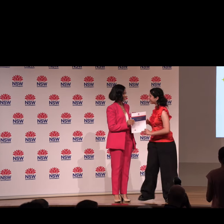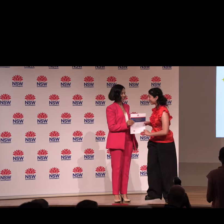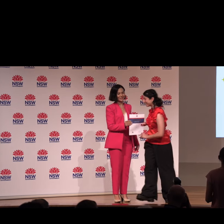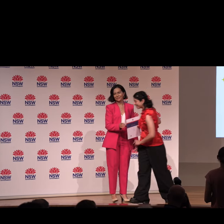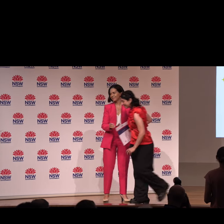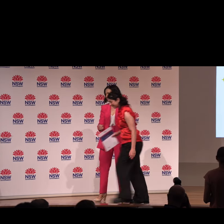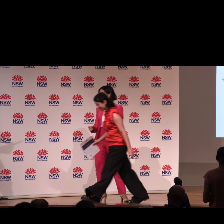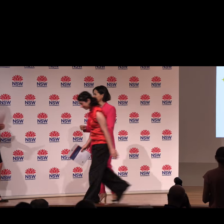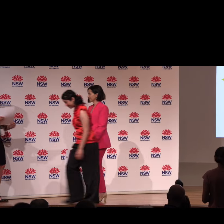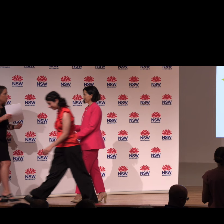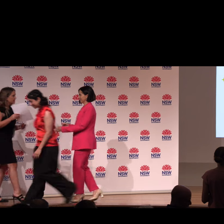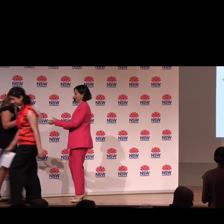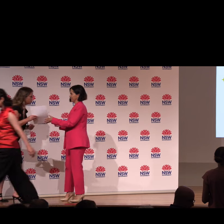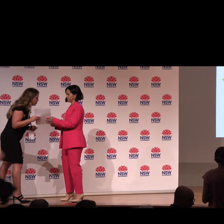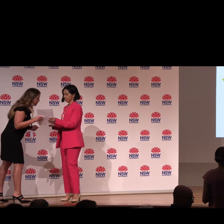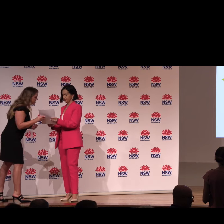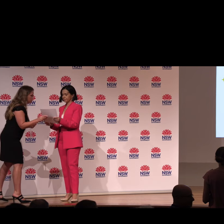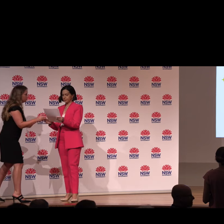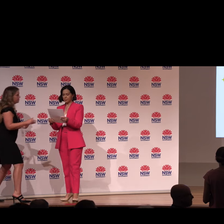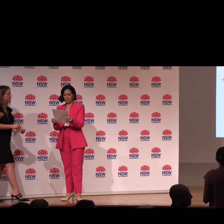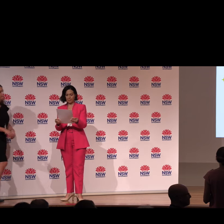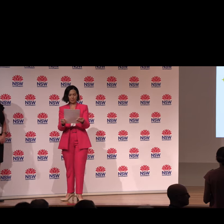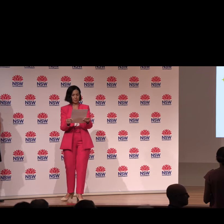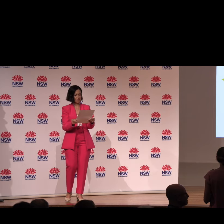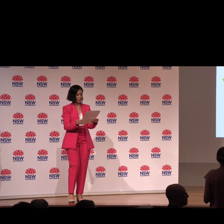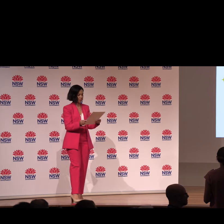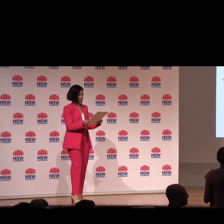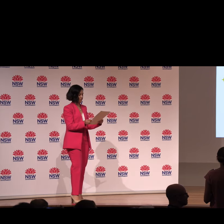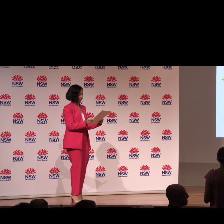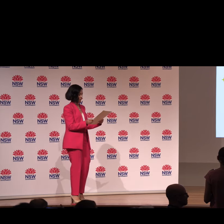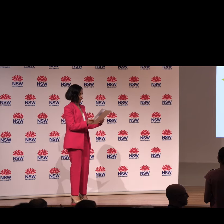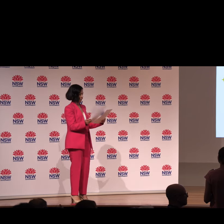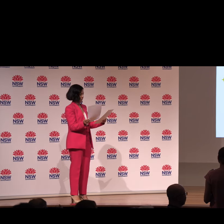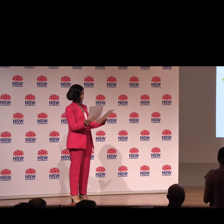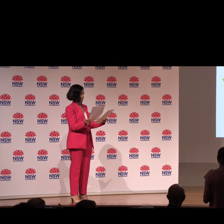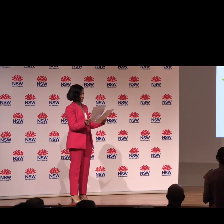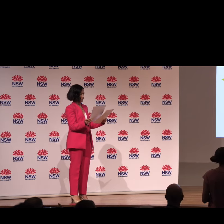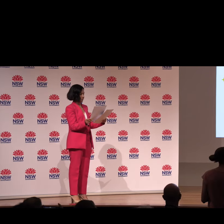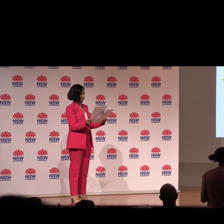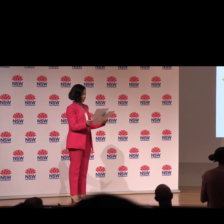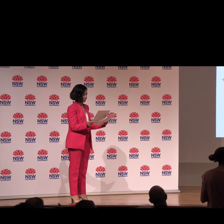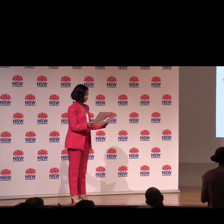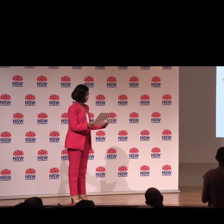In Chinese, in context, Mei Yu, Ravenswood School for Girls.